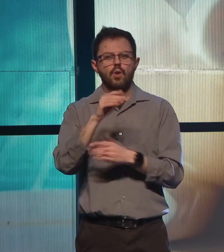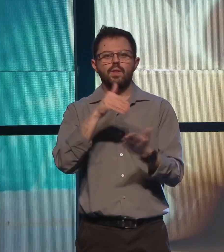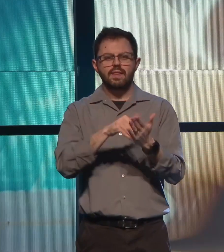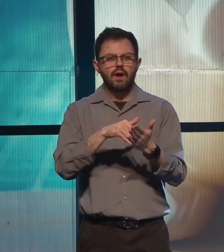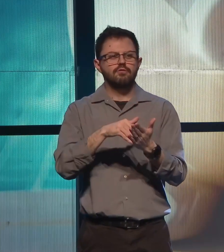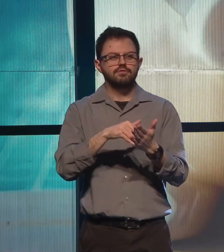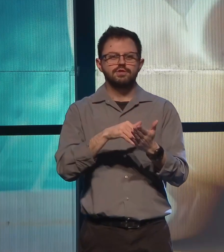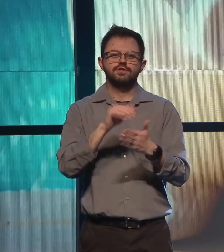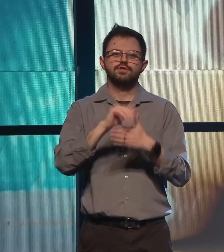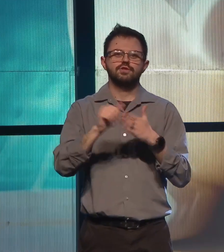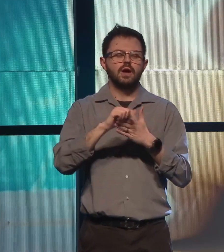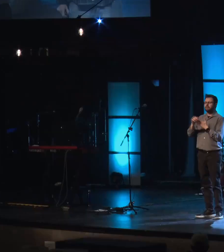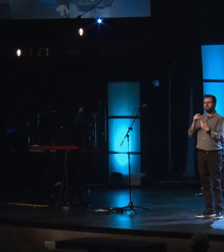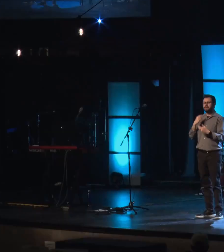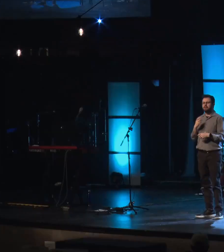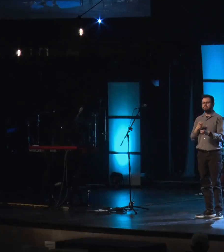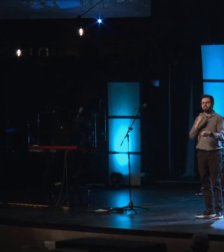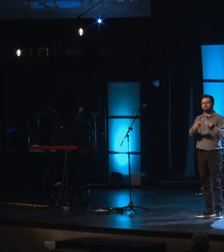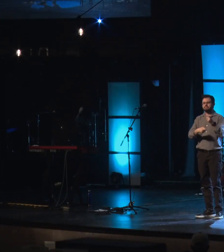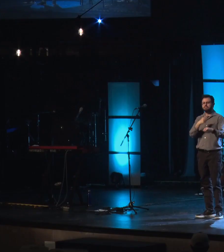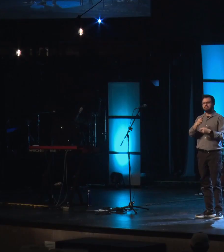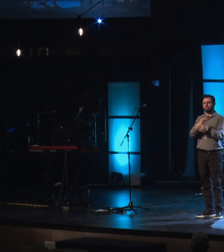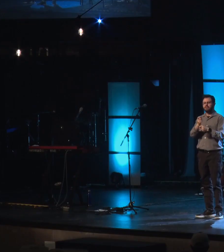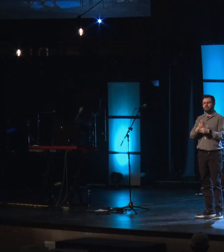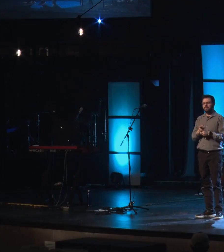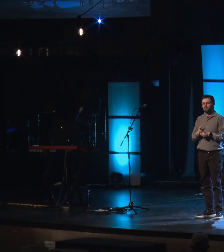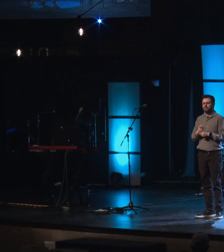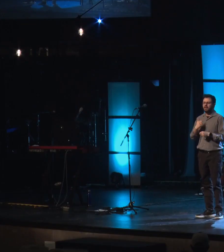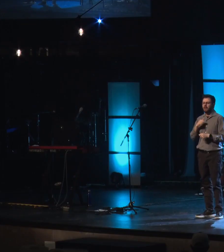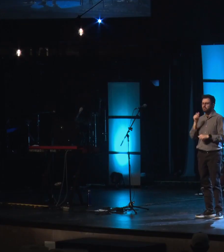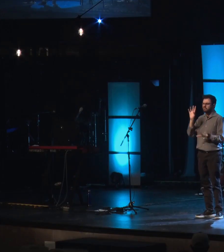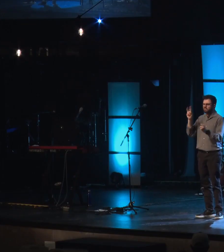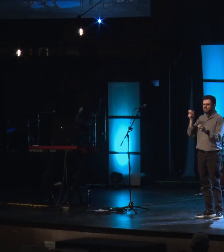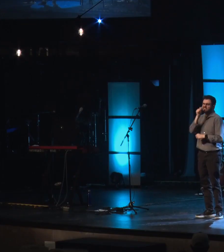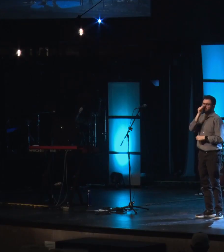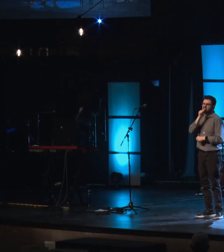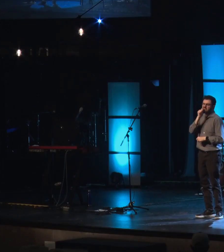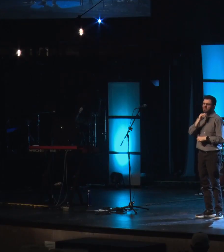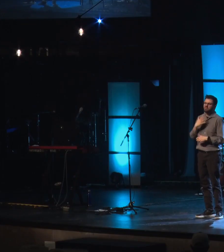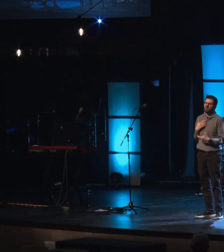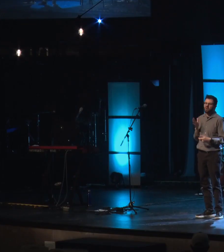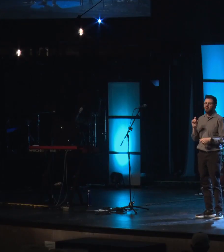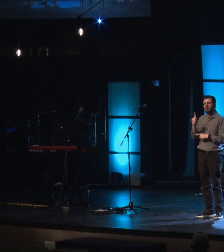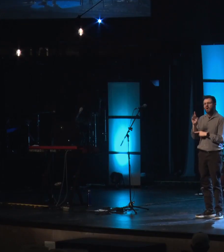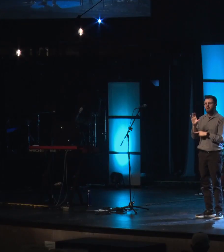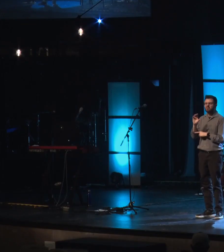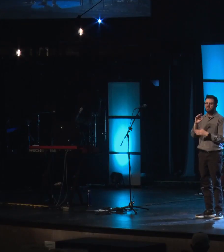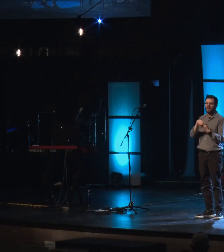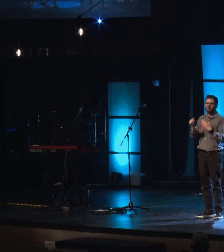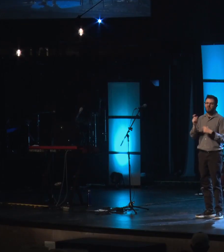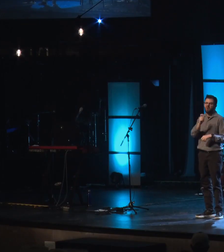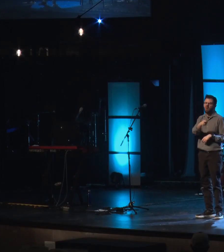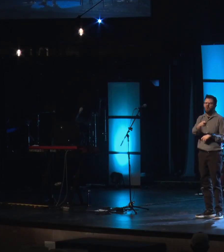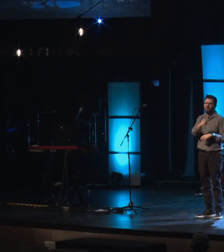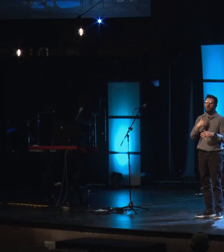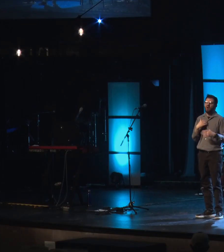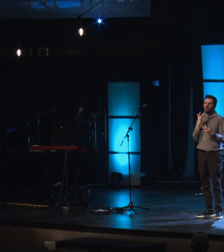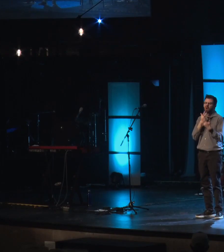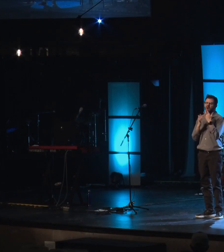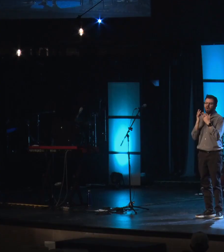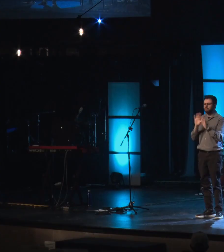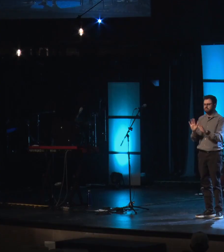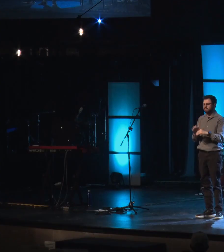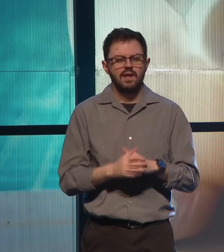live on $900,000, which would not be generous, by the way. That would be minimal standard of giving, but okay. So you say, I'm going to